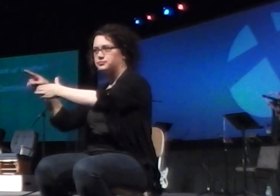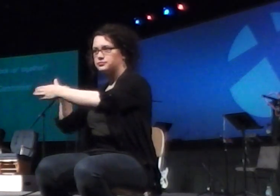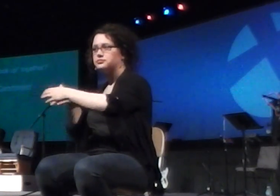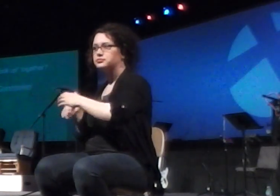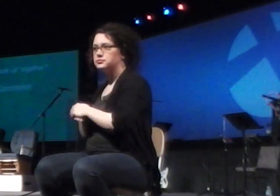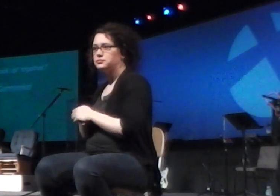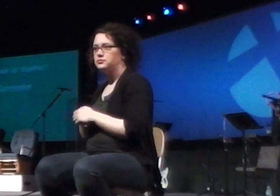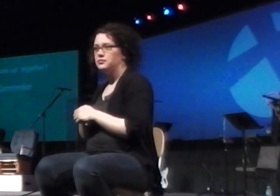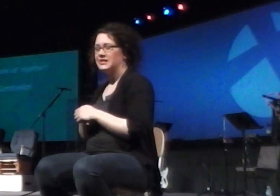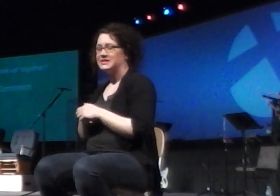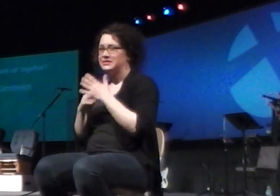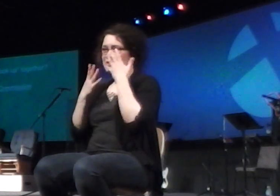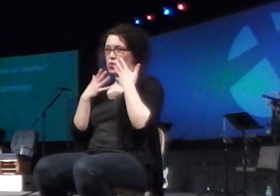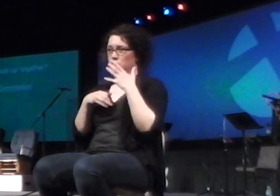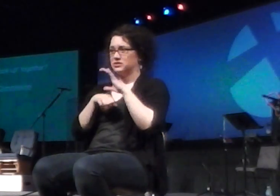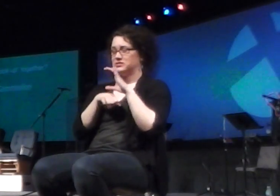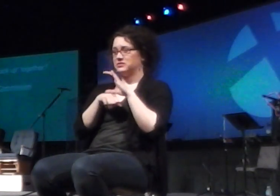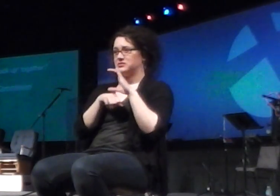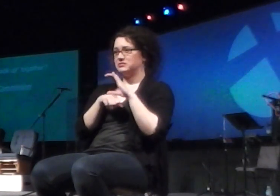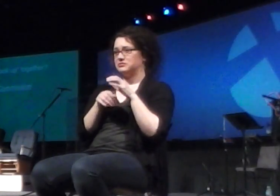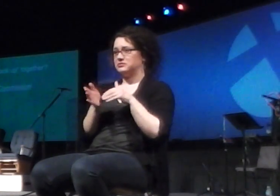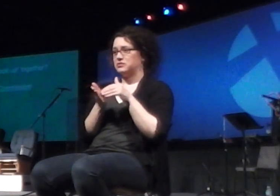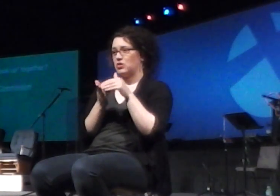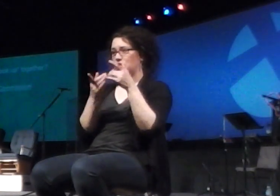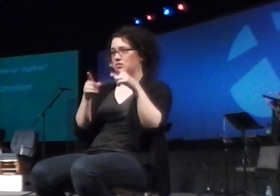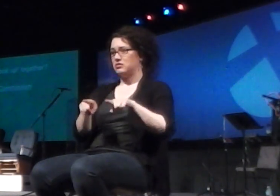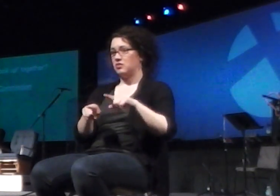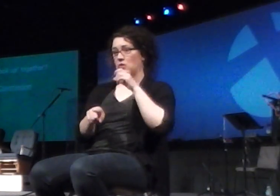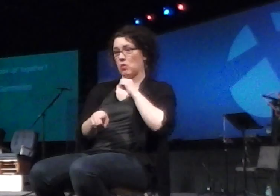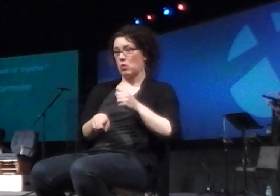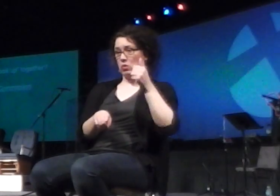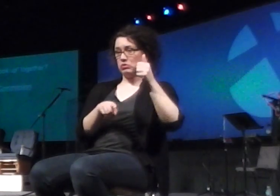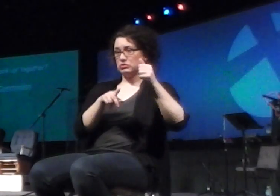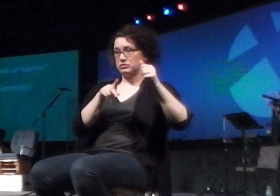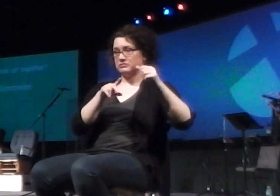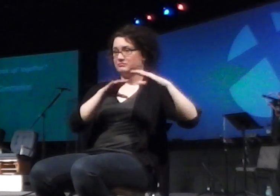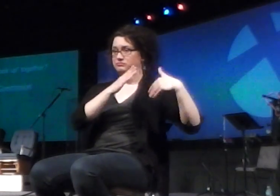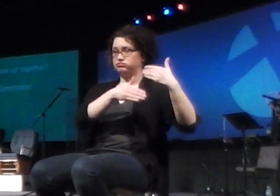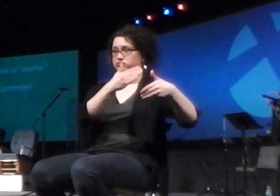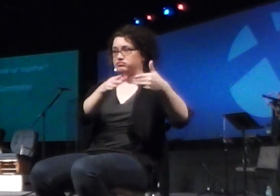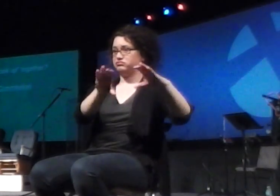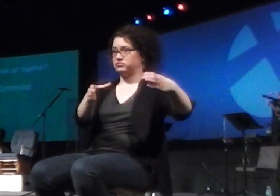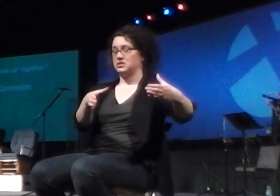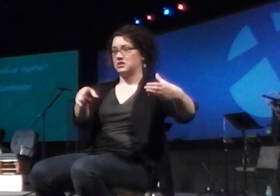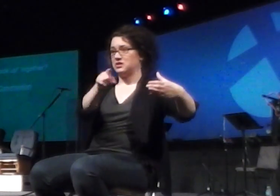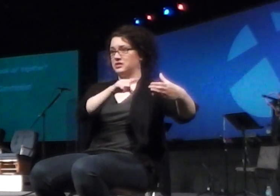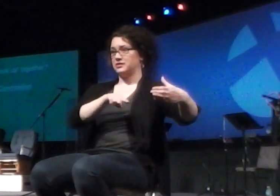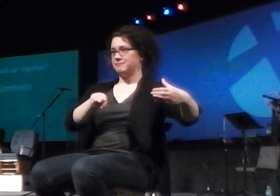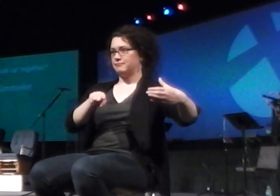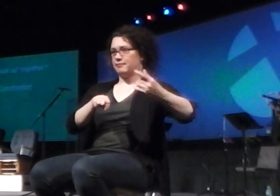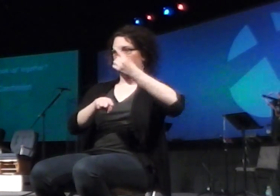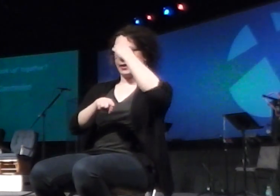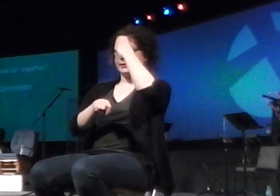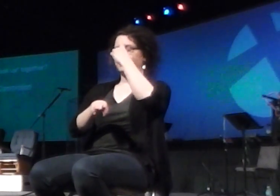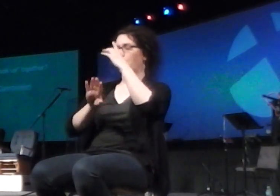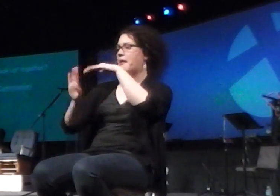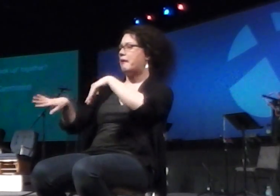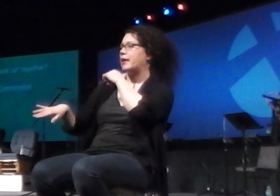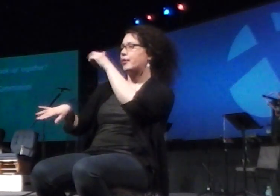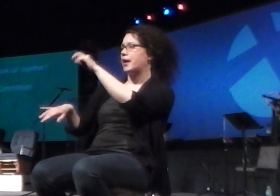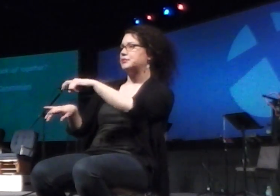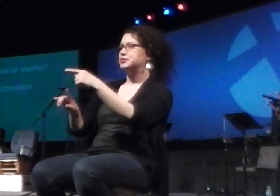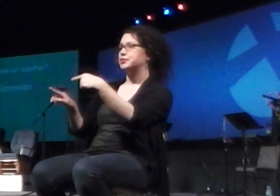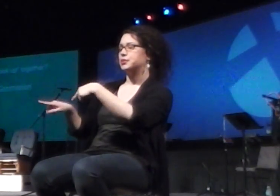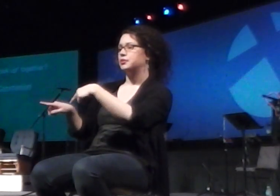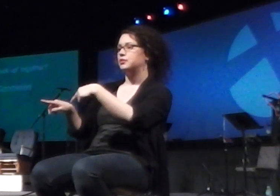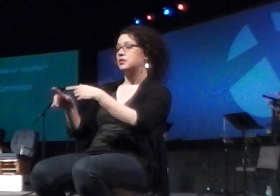A lot of times, unfortunately, in the church, the older generation doesn't, necessarily view that as their role. Maybe they're just not given permission